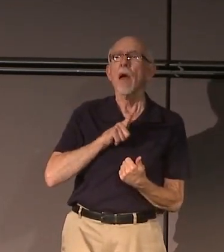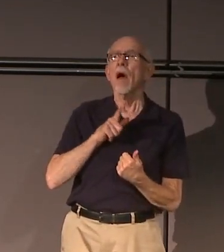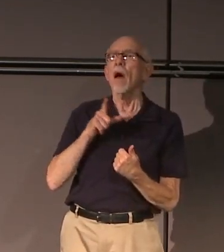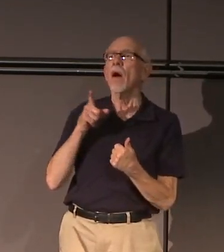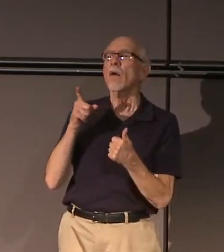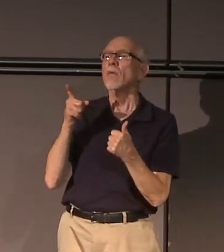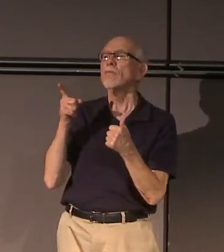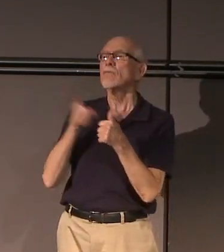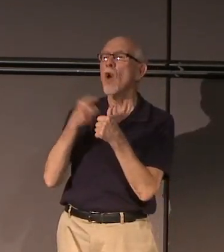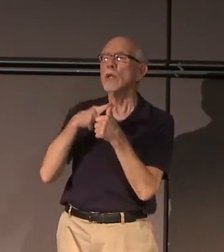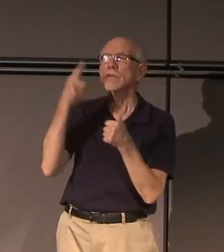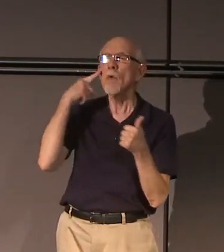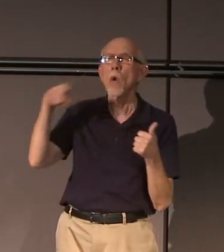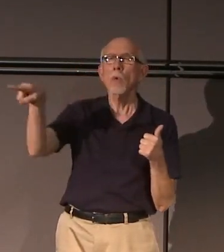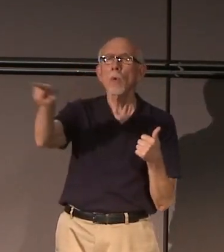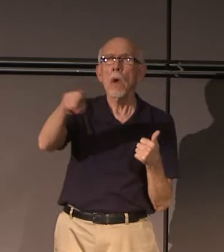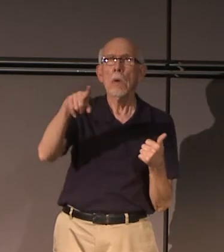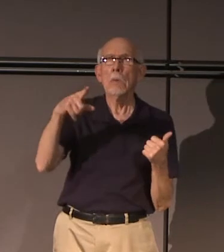share with you a piece of mine.